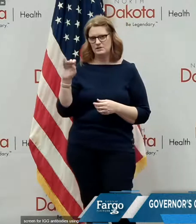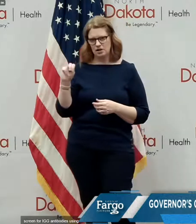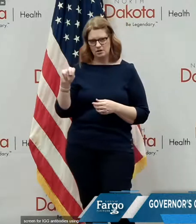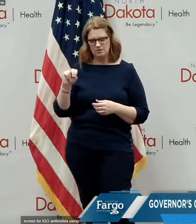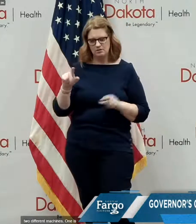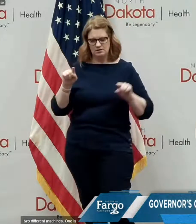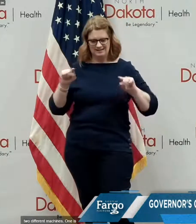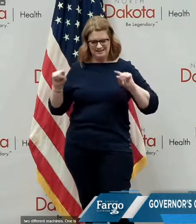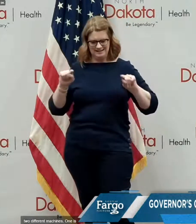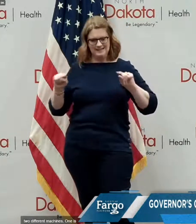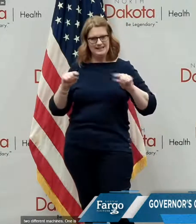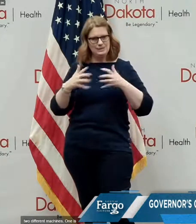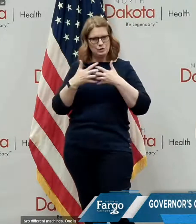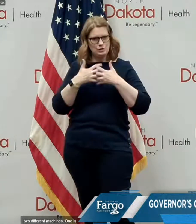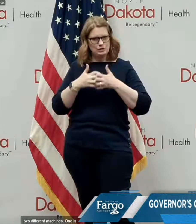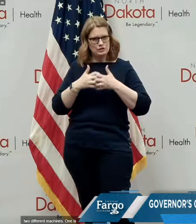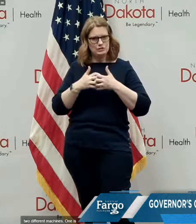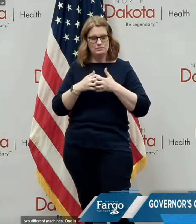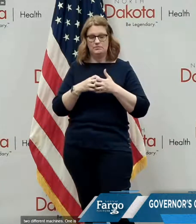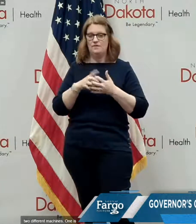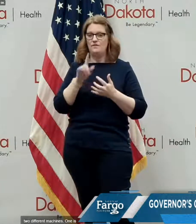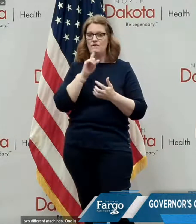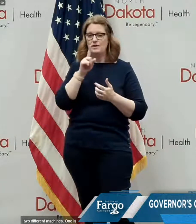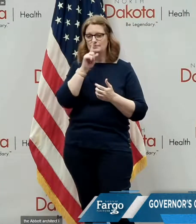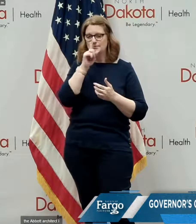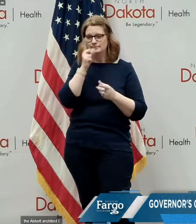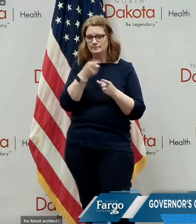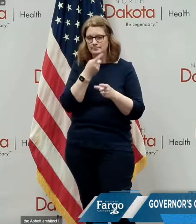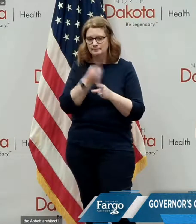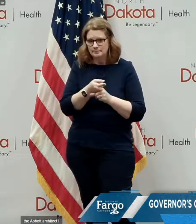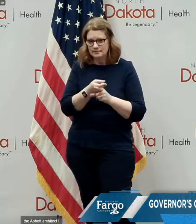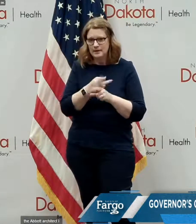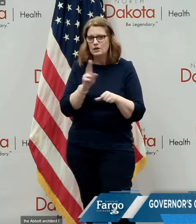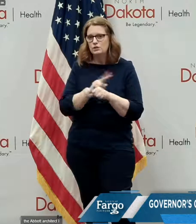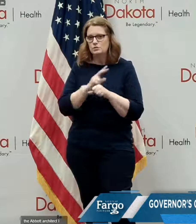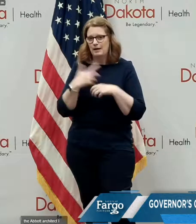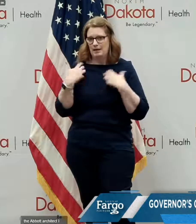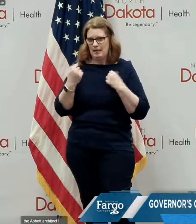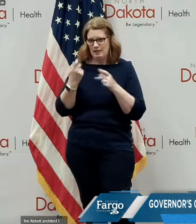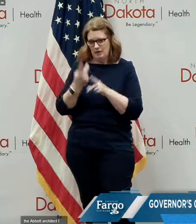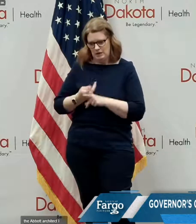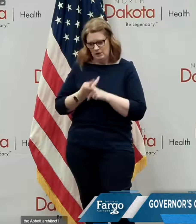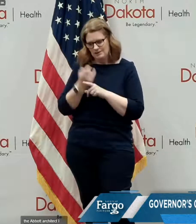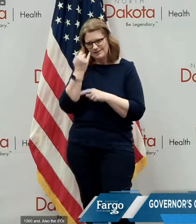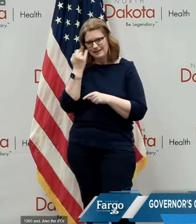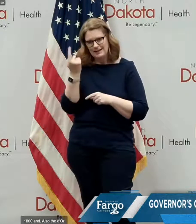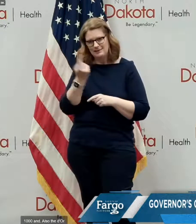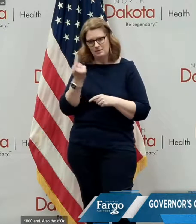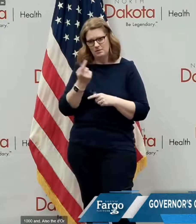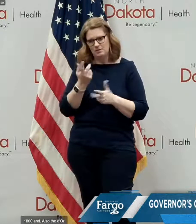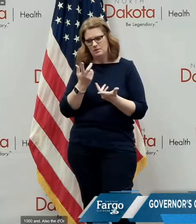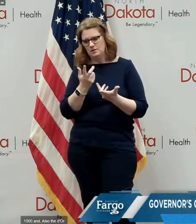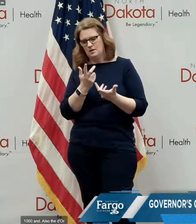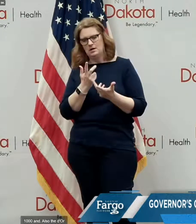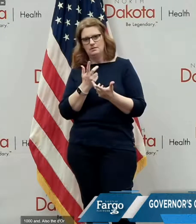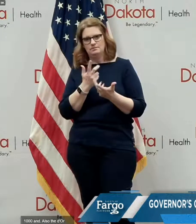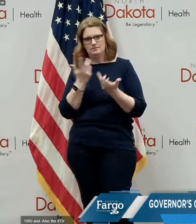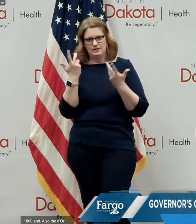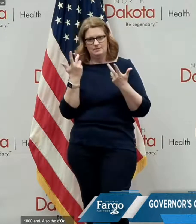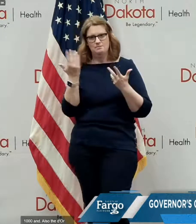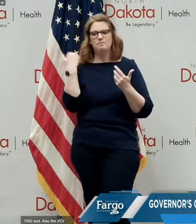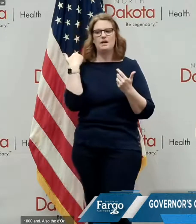These machines are very accurate. They're used by healthcare facilities to see an individual's had a past COVID-19